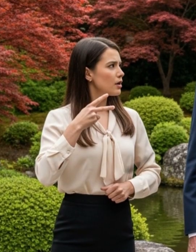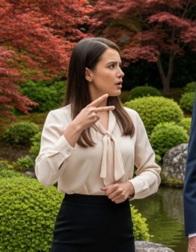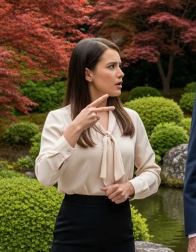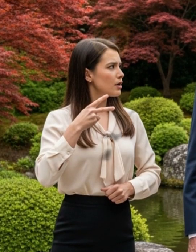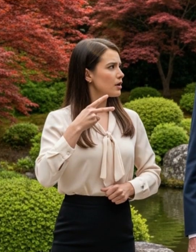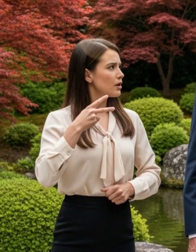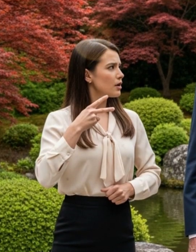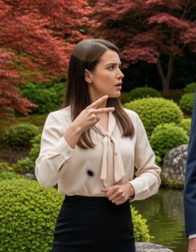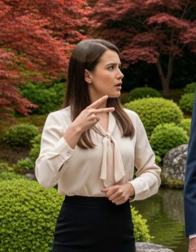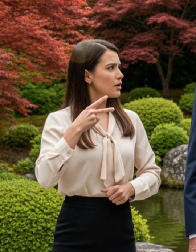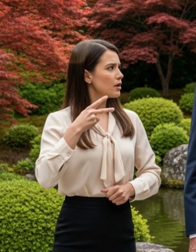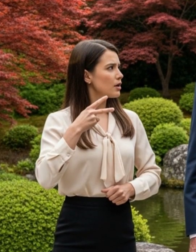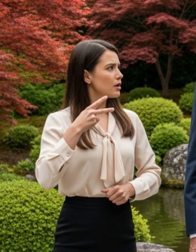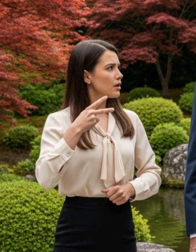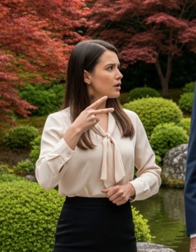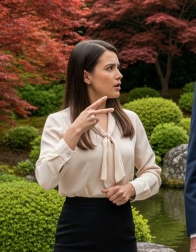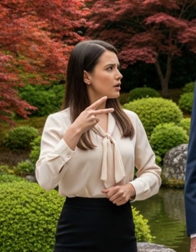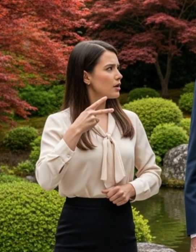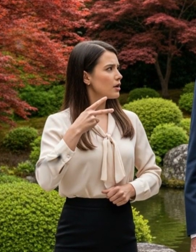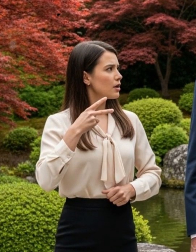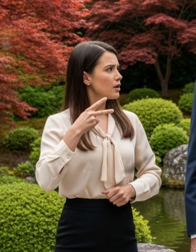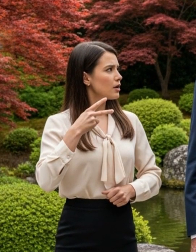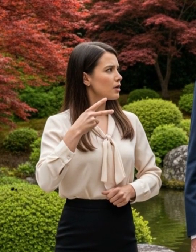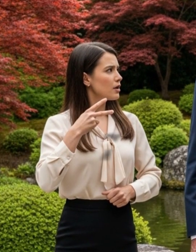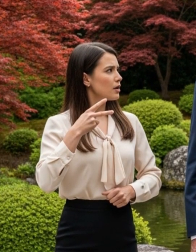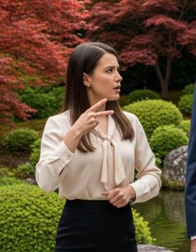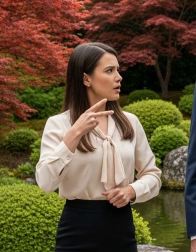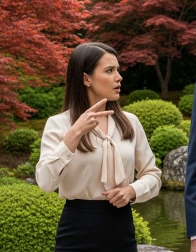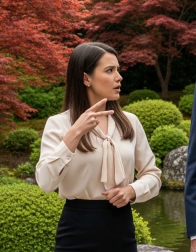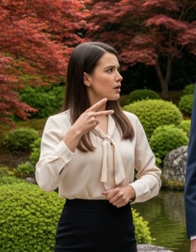her words. But right now, I'm just someone who